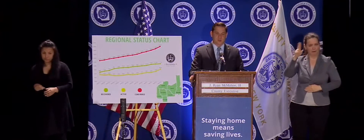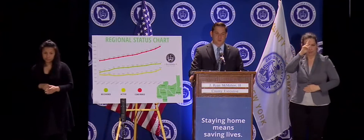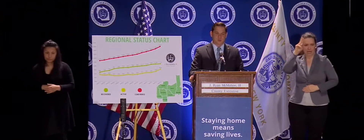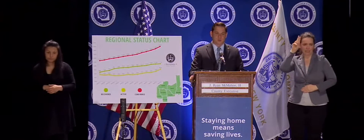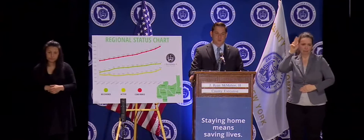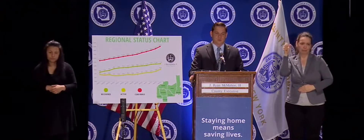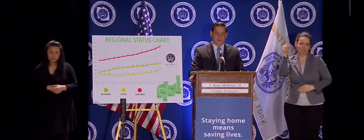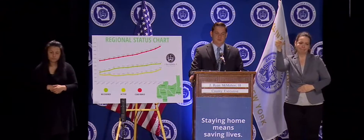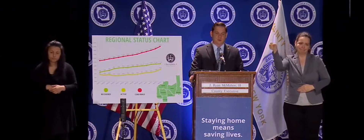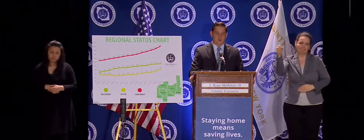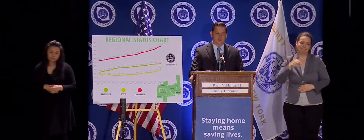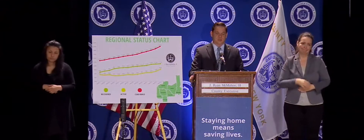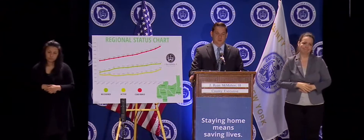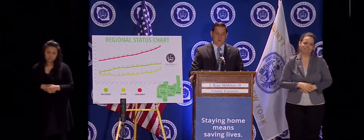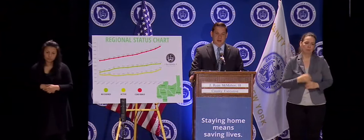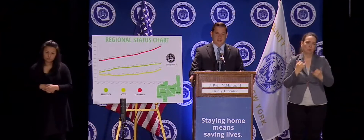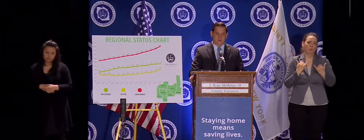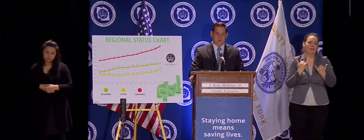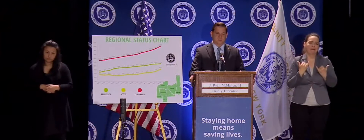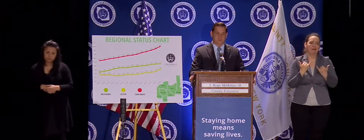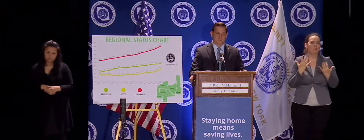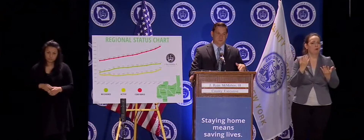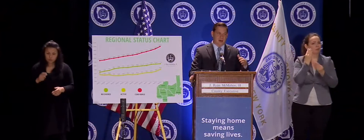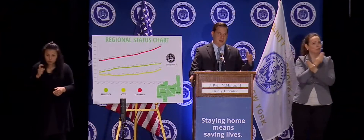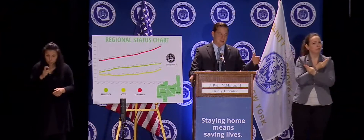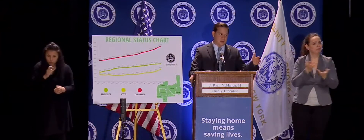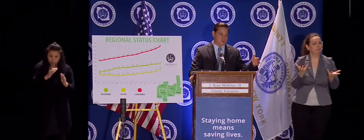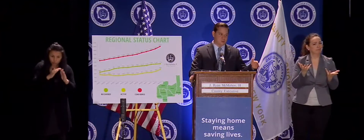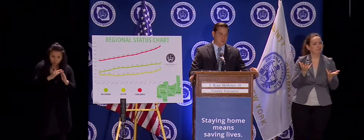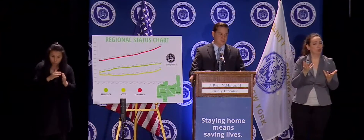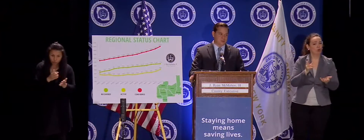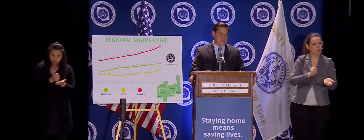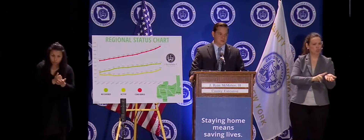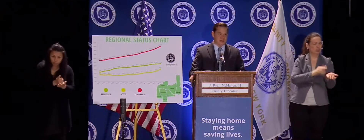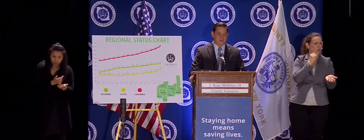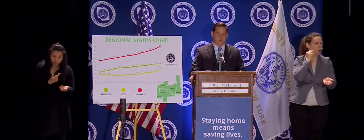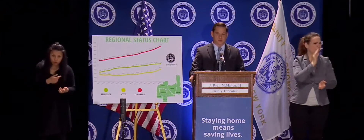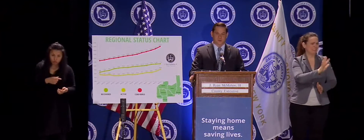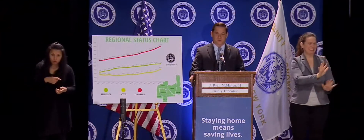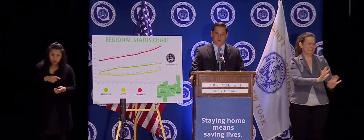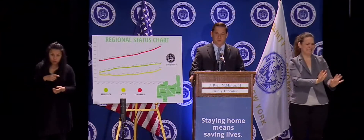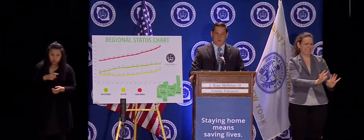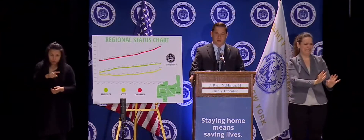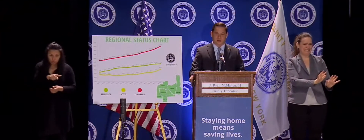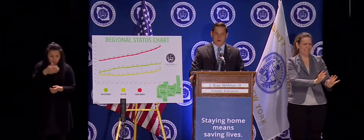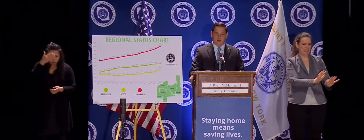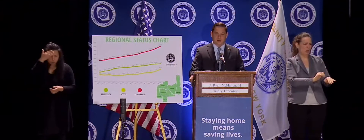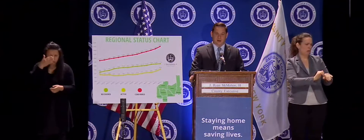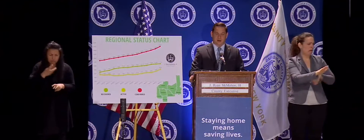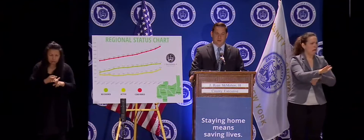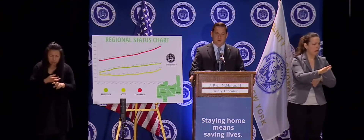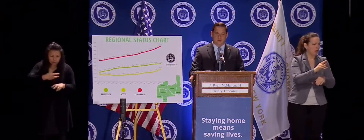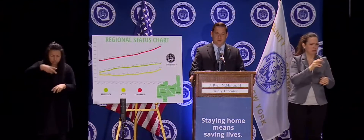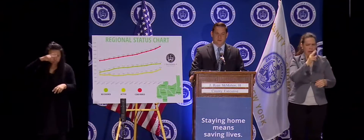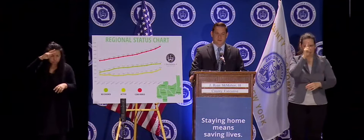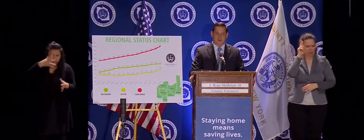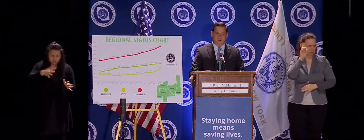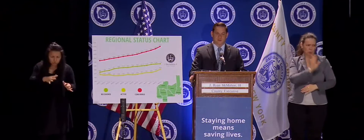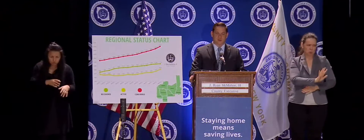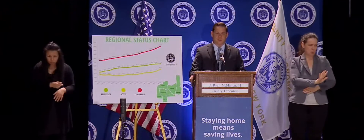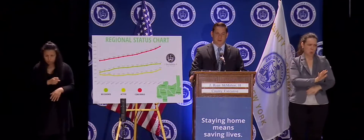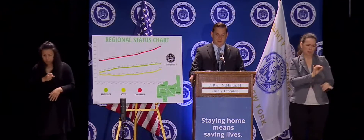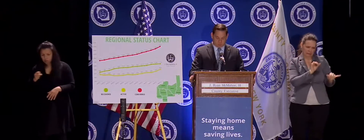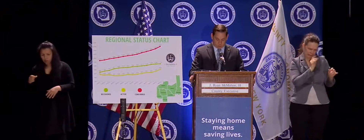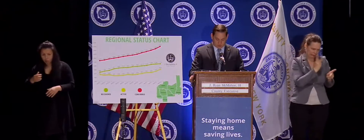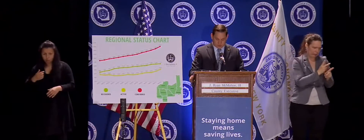homes to get folks that shouldn't be in the hospital out of the hospital, so the hospital is used for people that are necessary